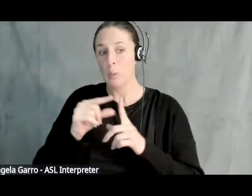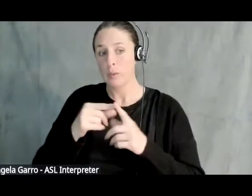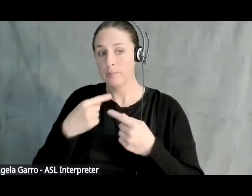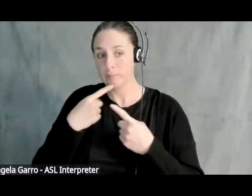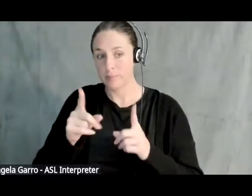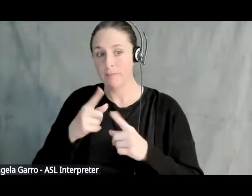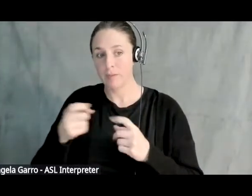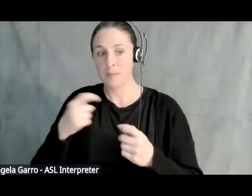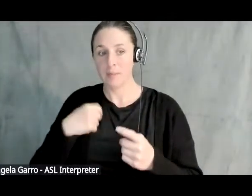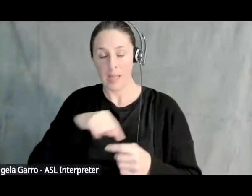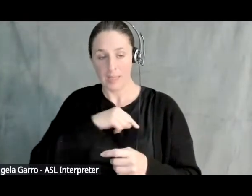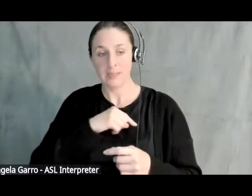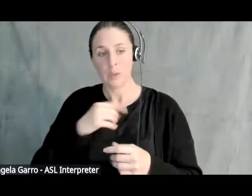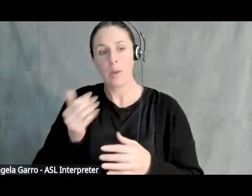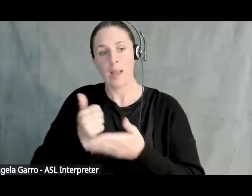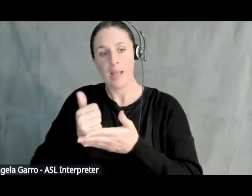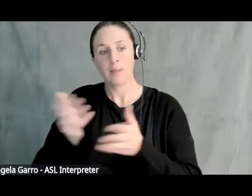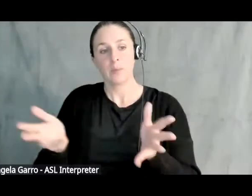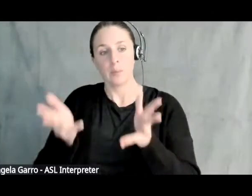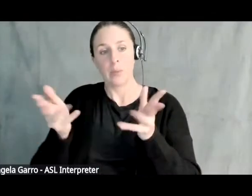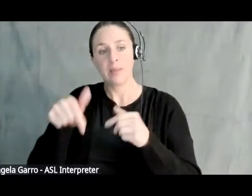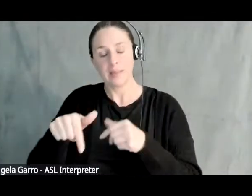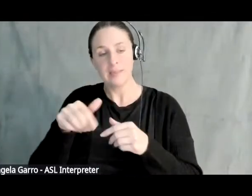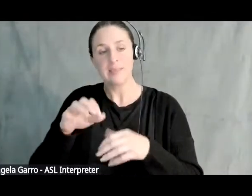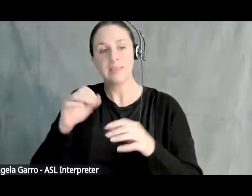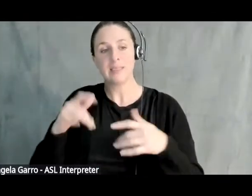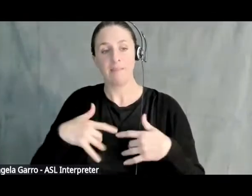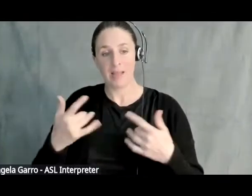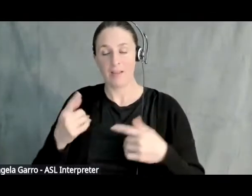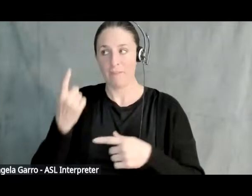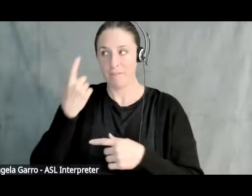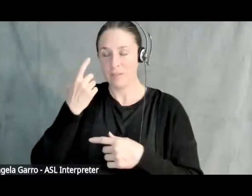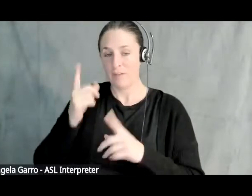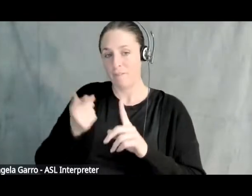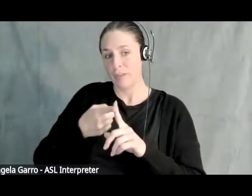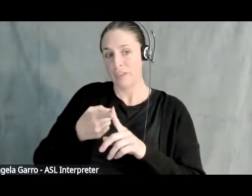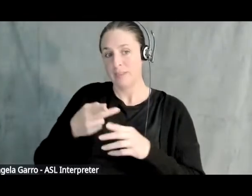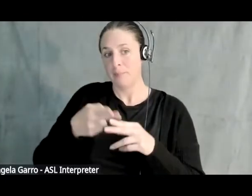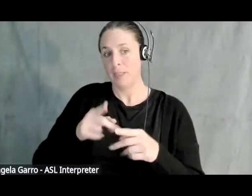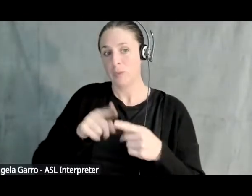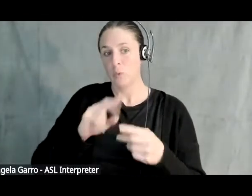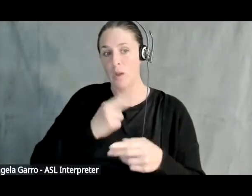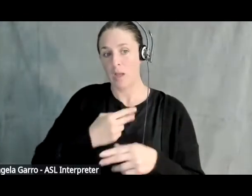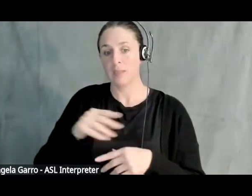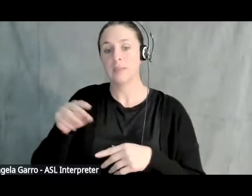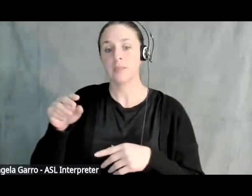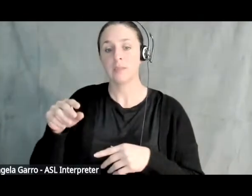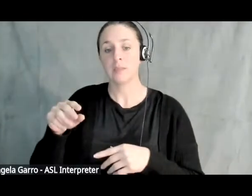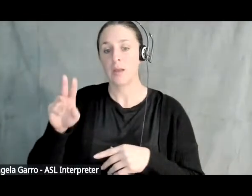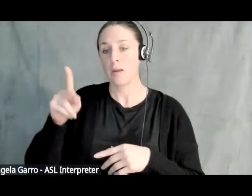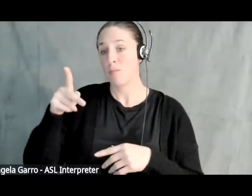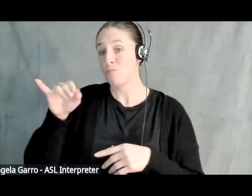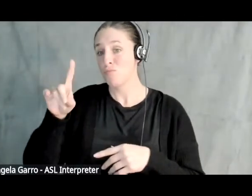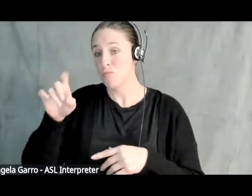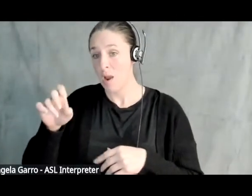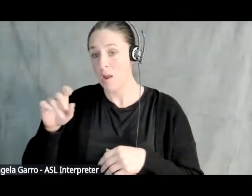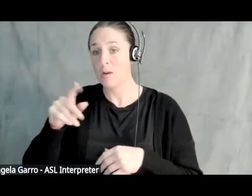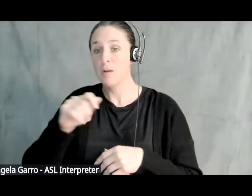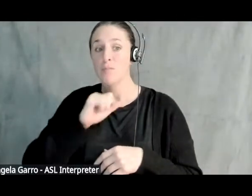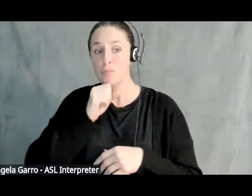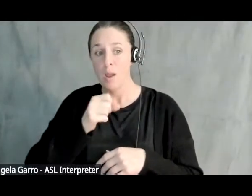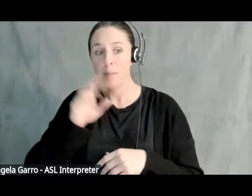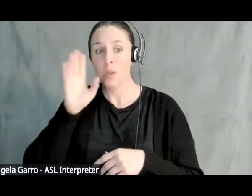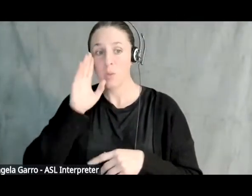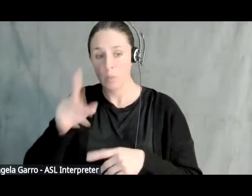an event that was first mentioned to us by Mr. Huddleston. Pride Prom will be happening on April